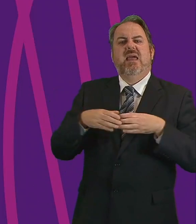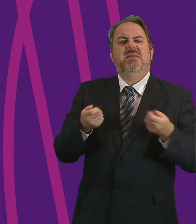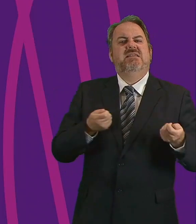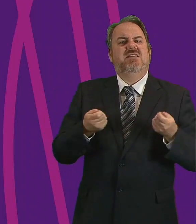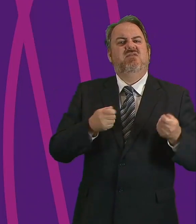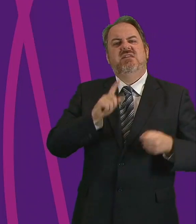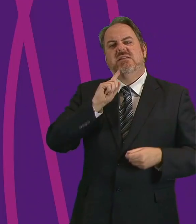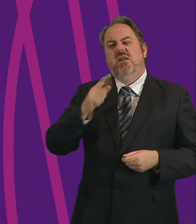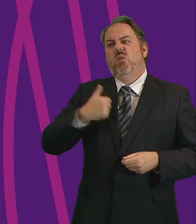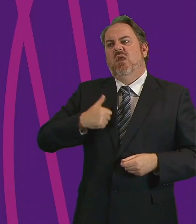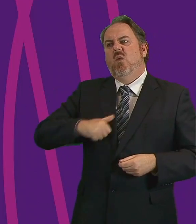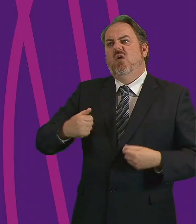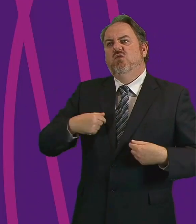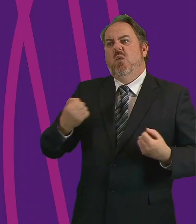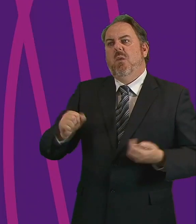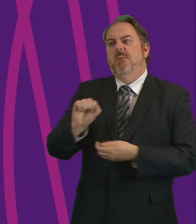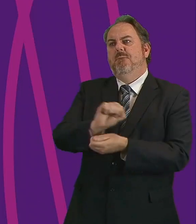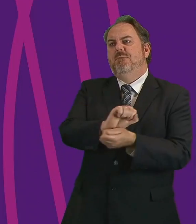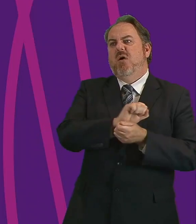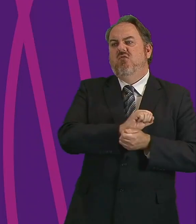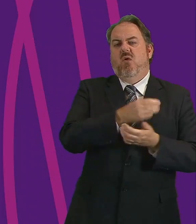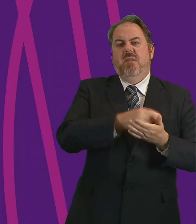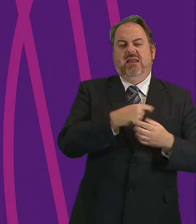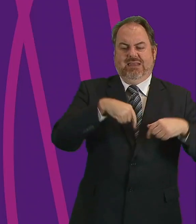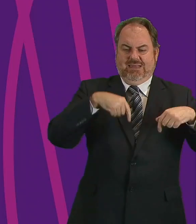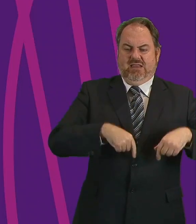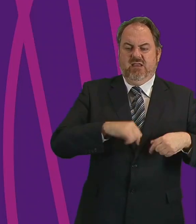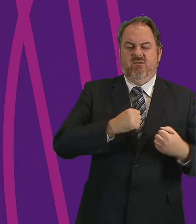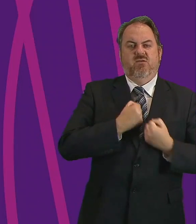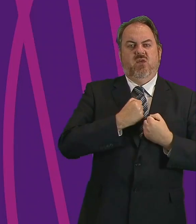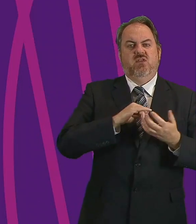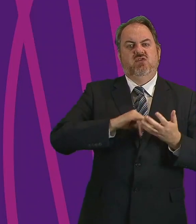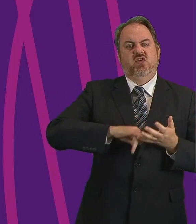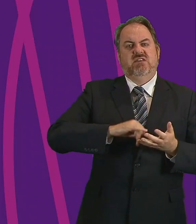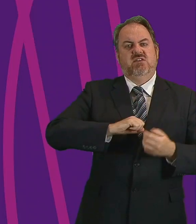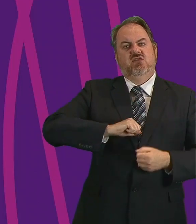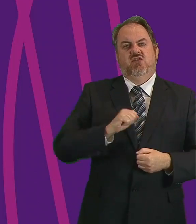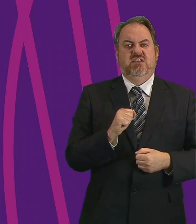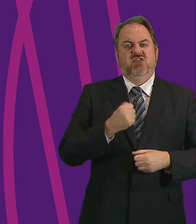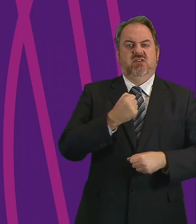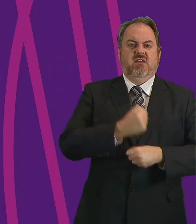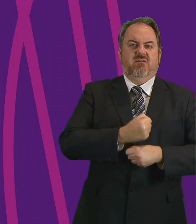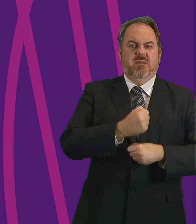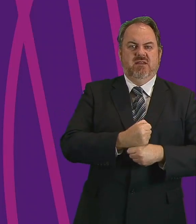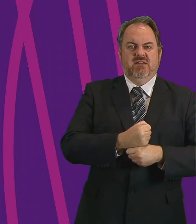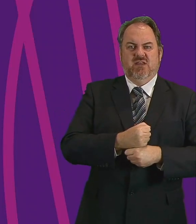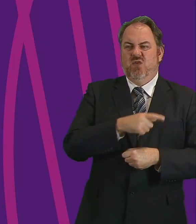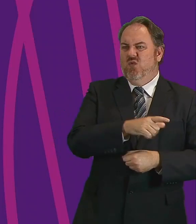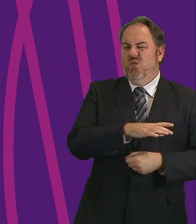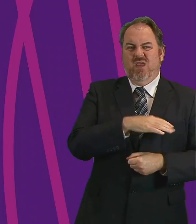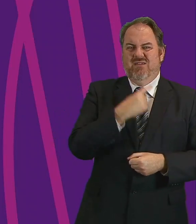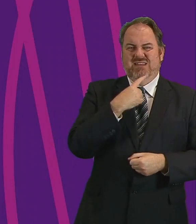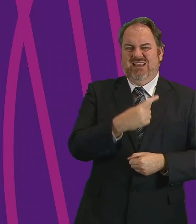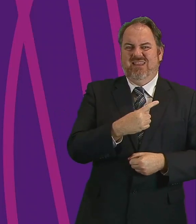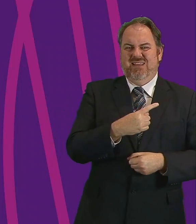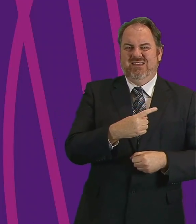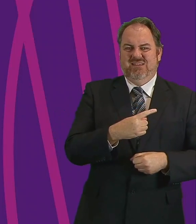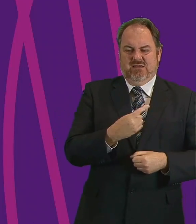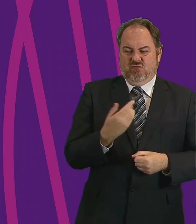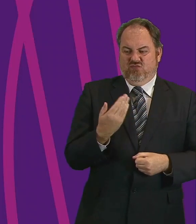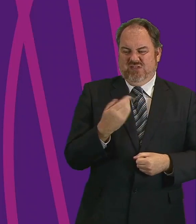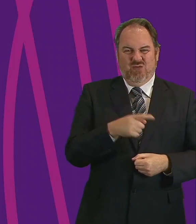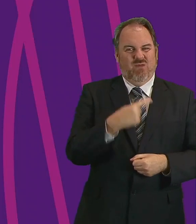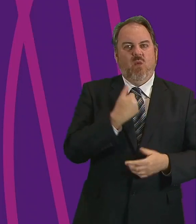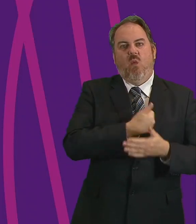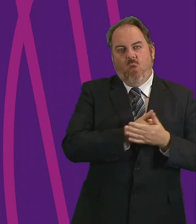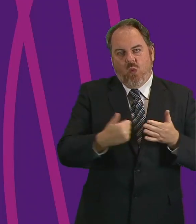call for borrowing powers and a change to the fiscal framework since the start of her tenure, not since the start of COVID. But